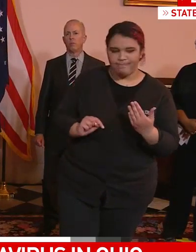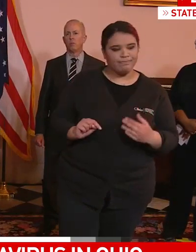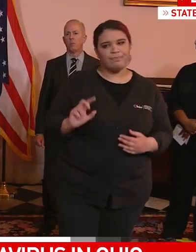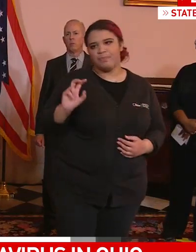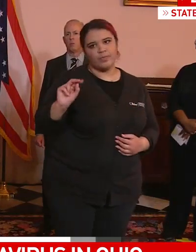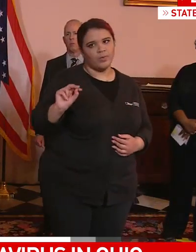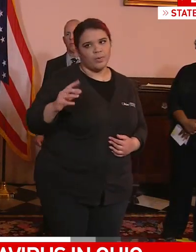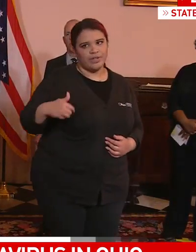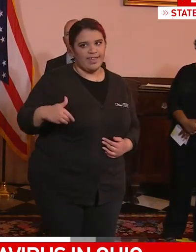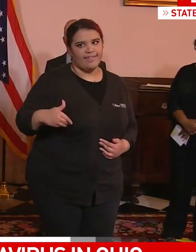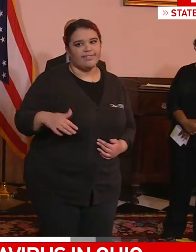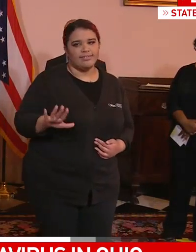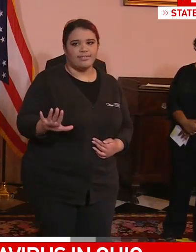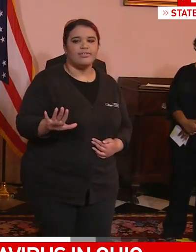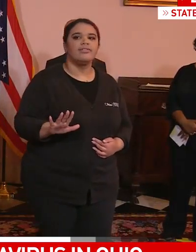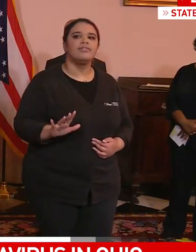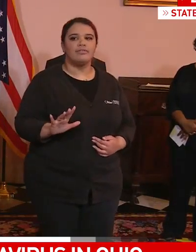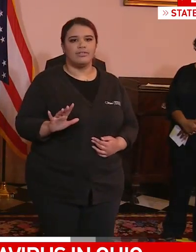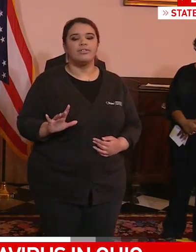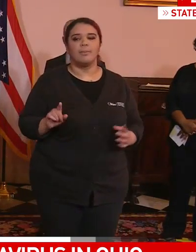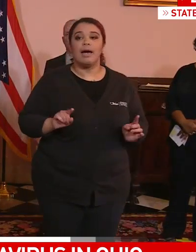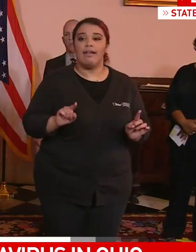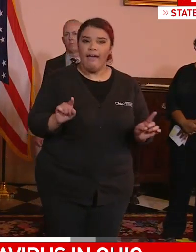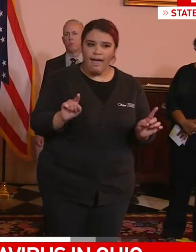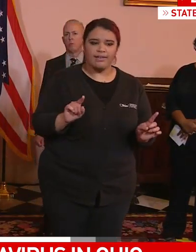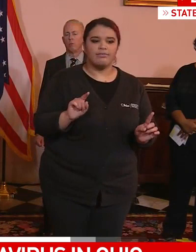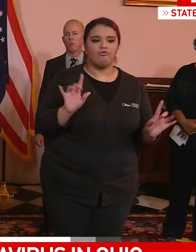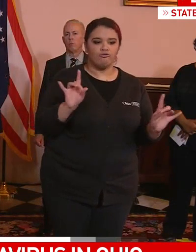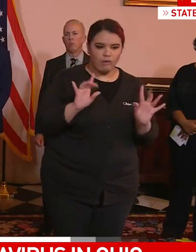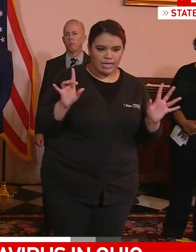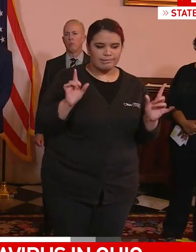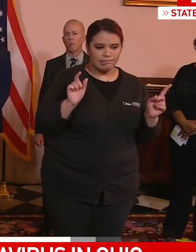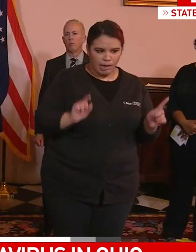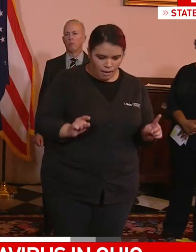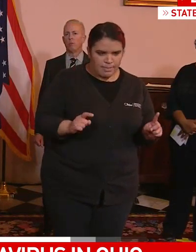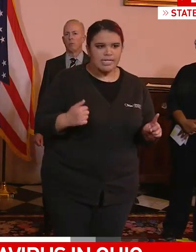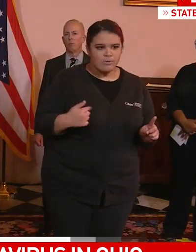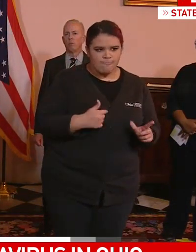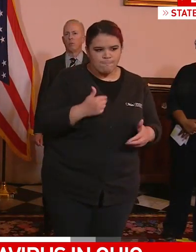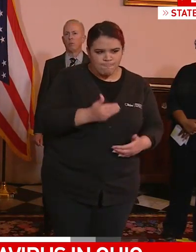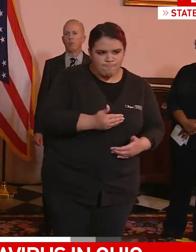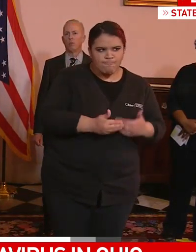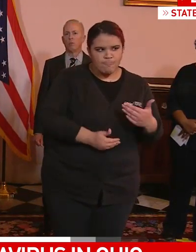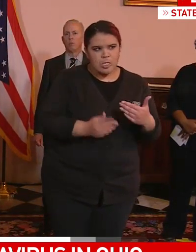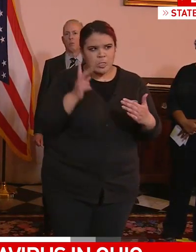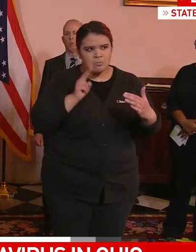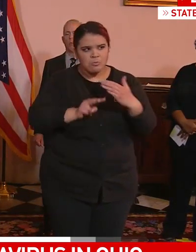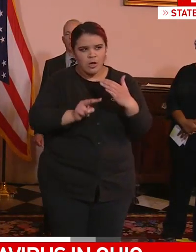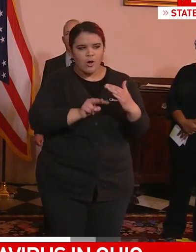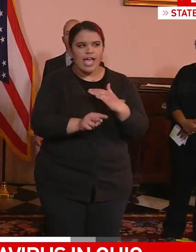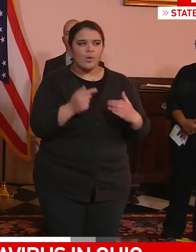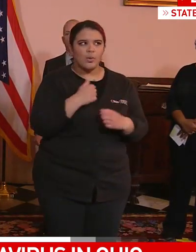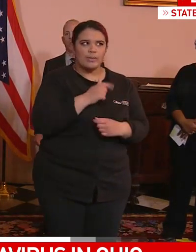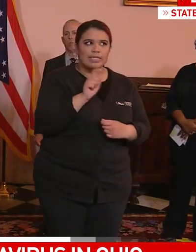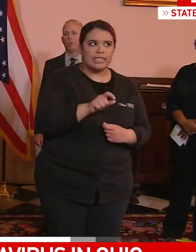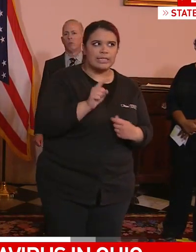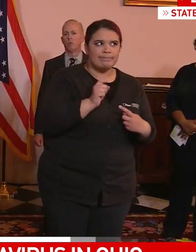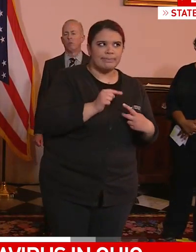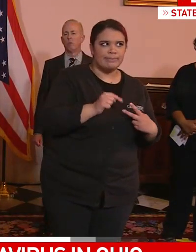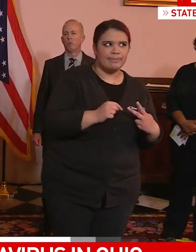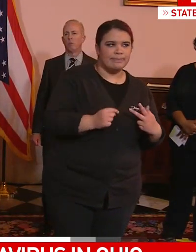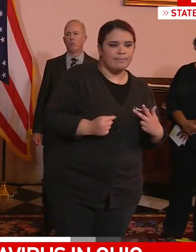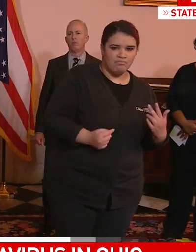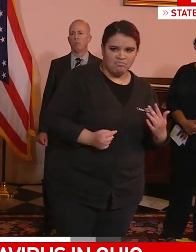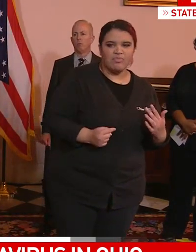are things we're looking at as we go into this crisis, things that we're going to need to be able to do, and we